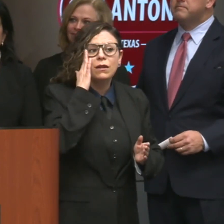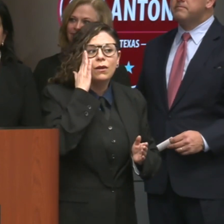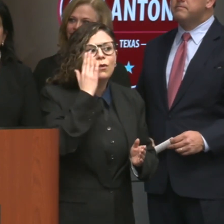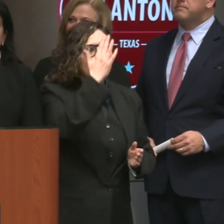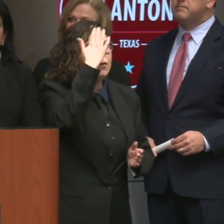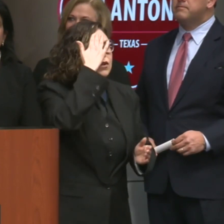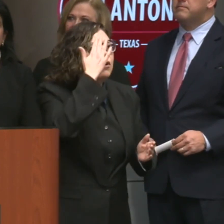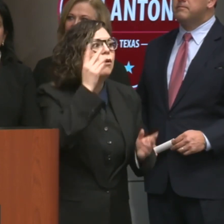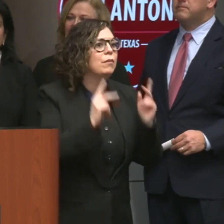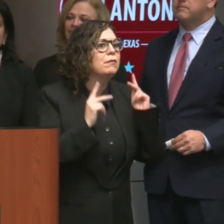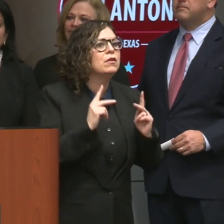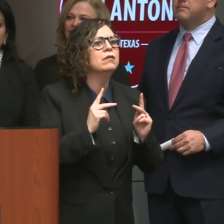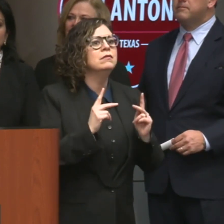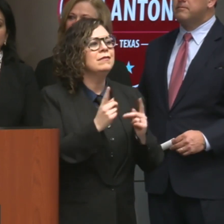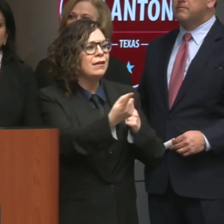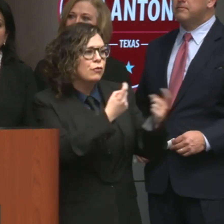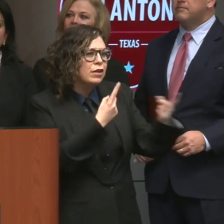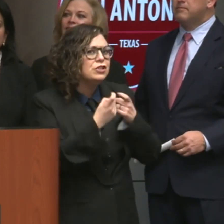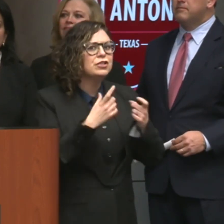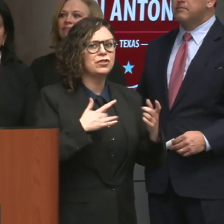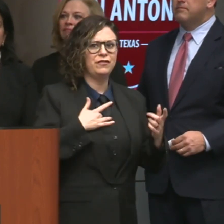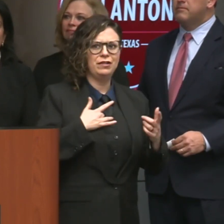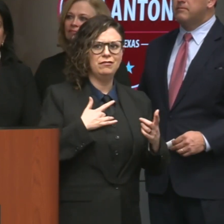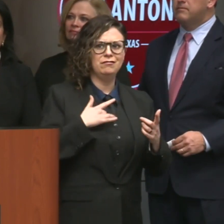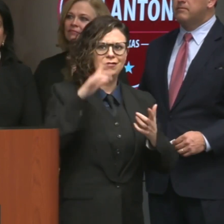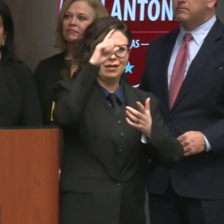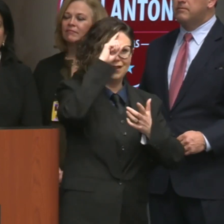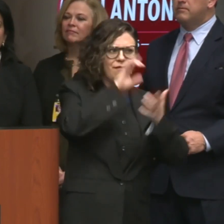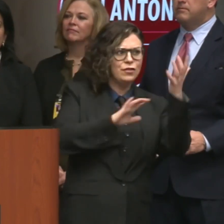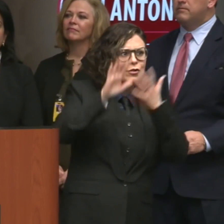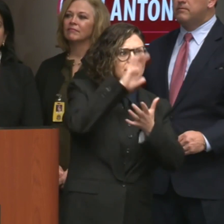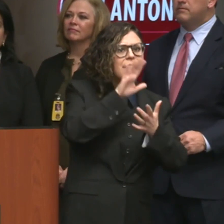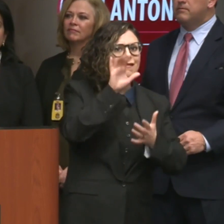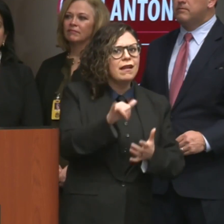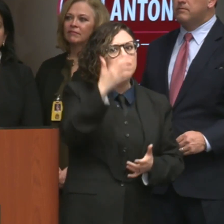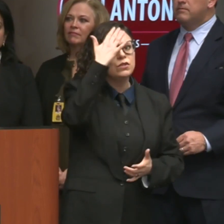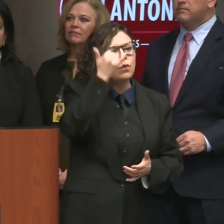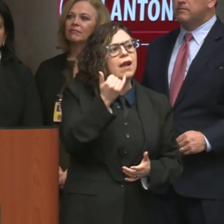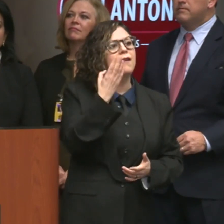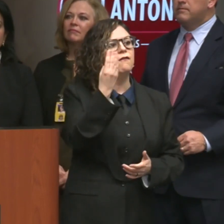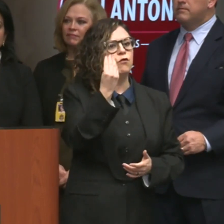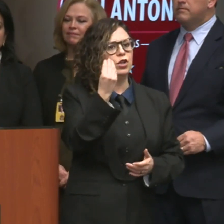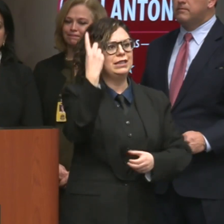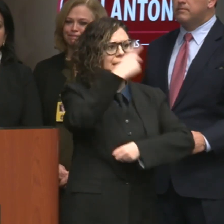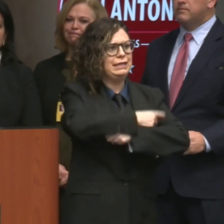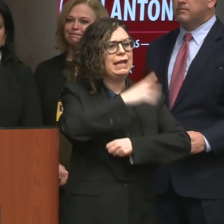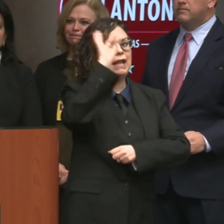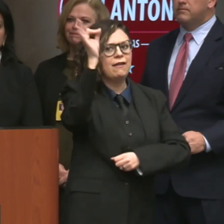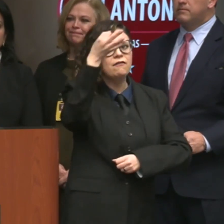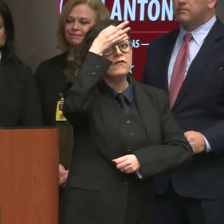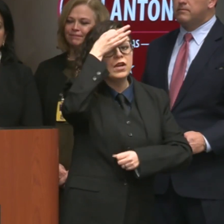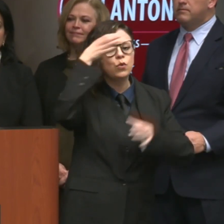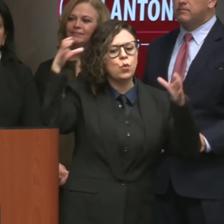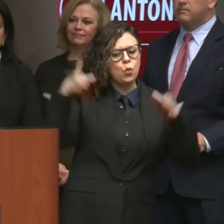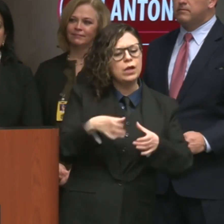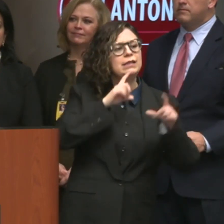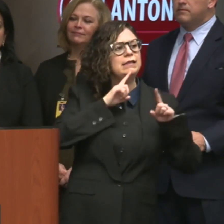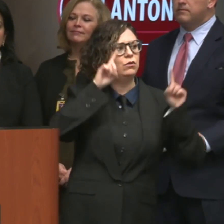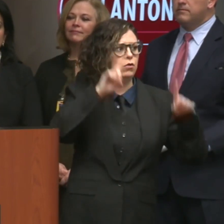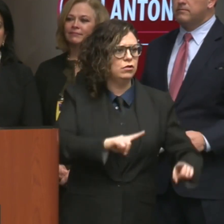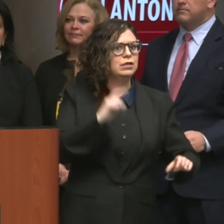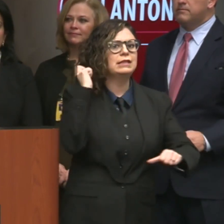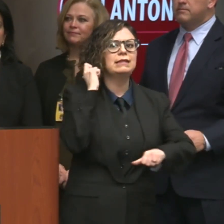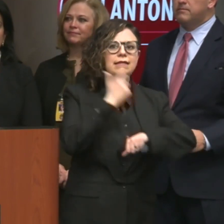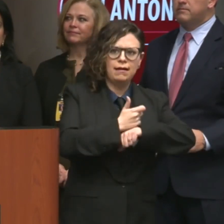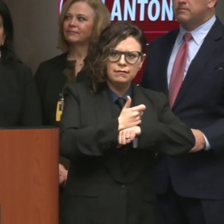have questions and we know that they can be confused, that's why this 14-day federal quarantine order was issued, so that we could ensure people